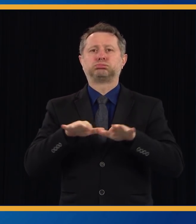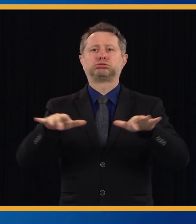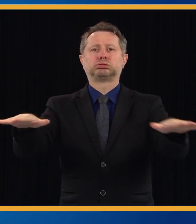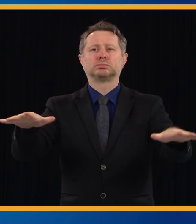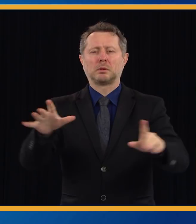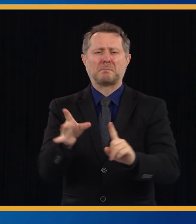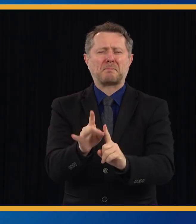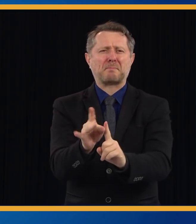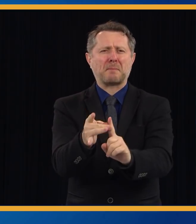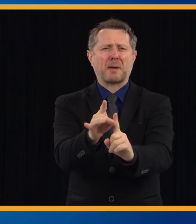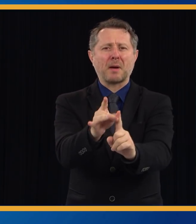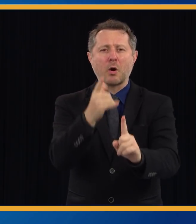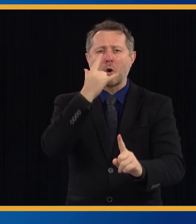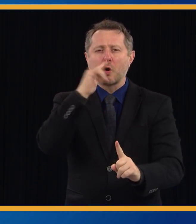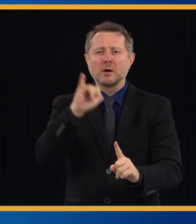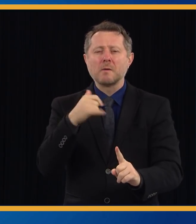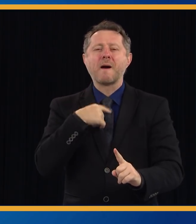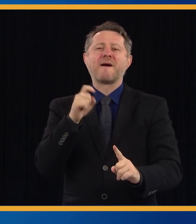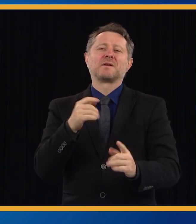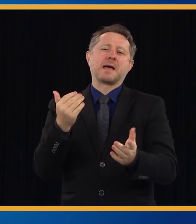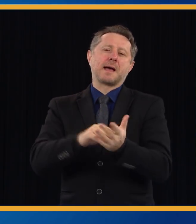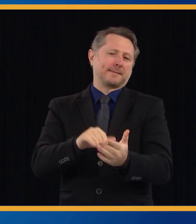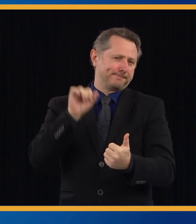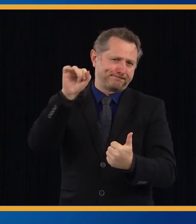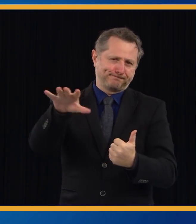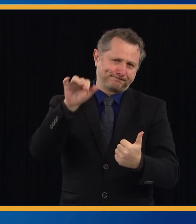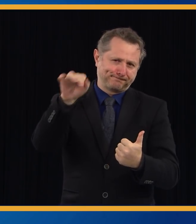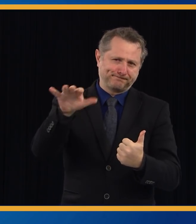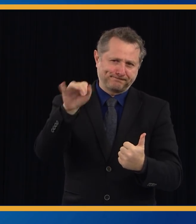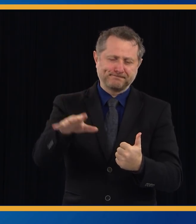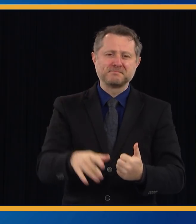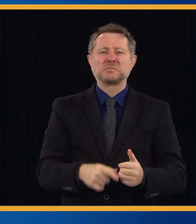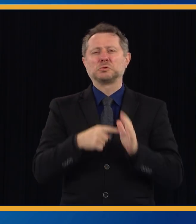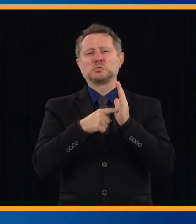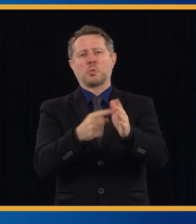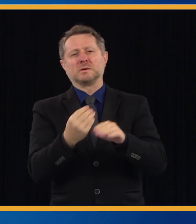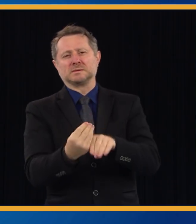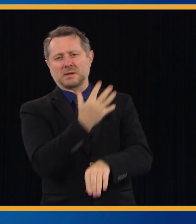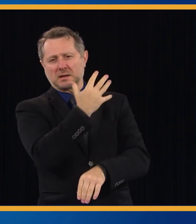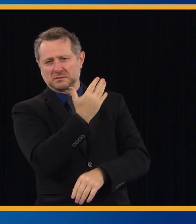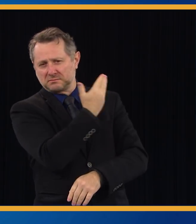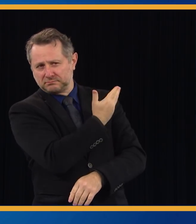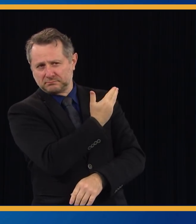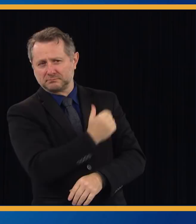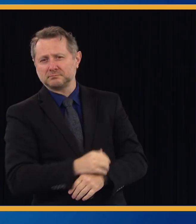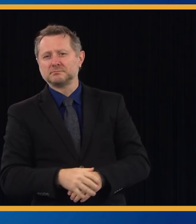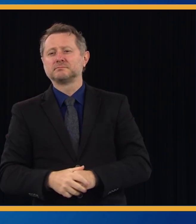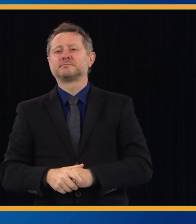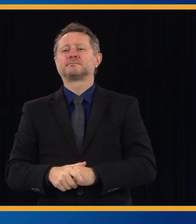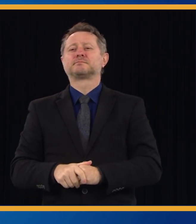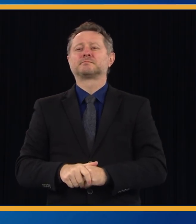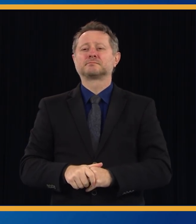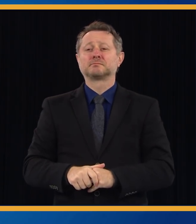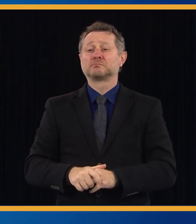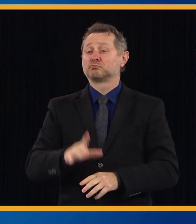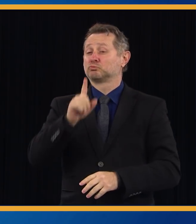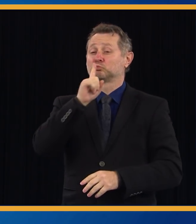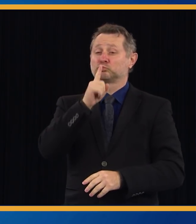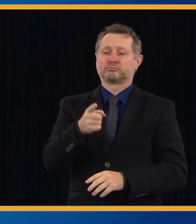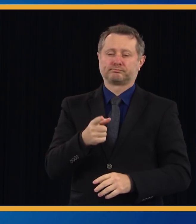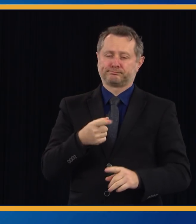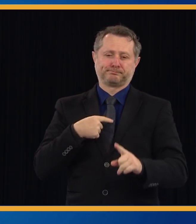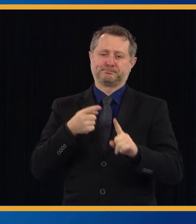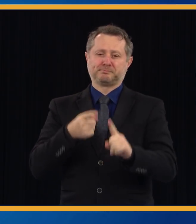spread of the infection, right? The R0 factor. But it's basically straightforward.